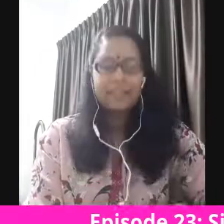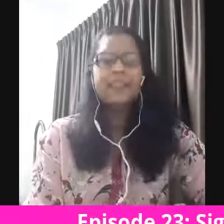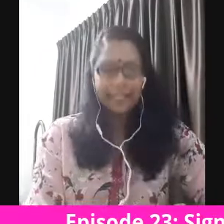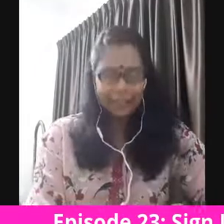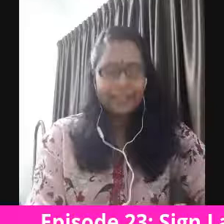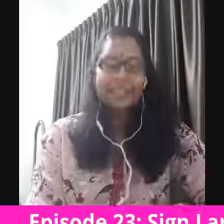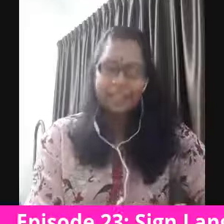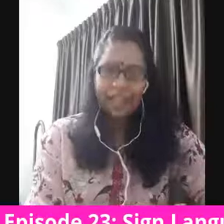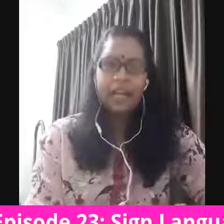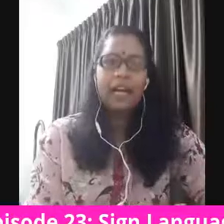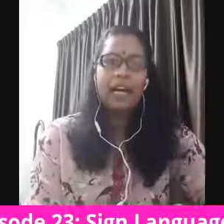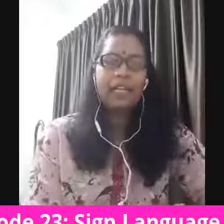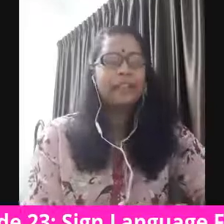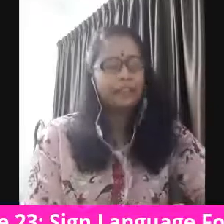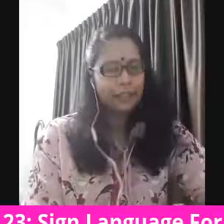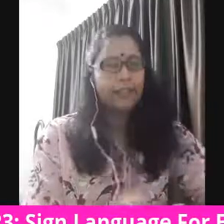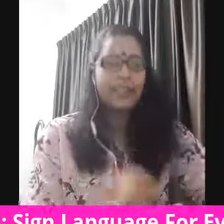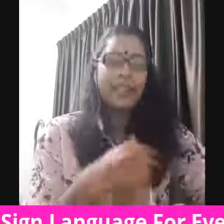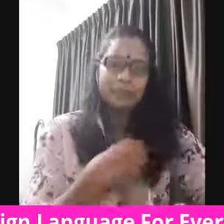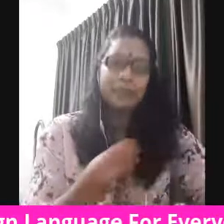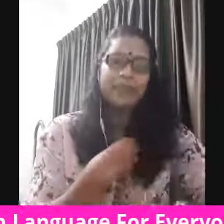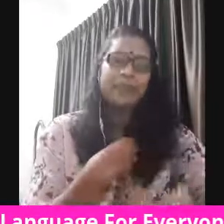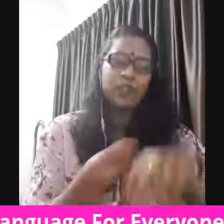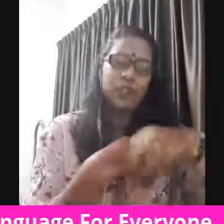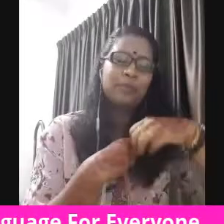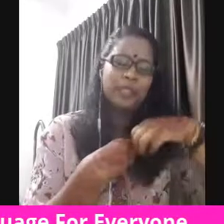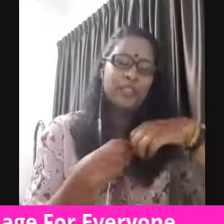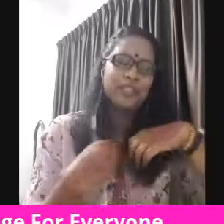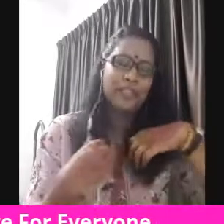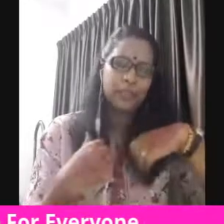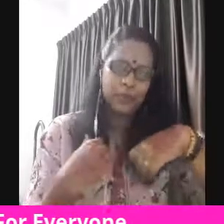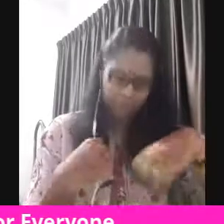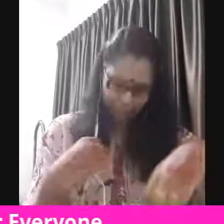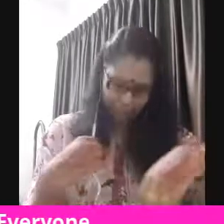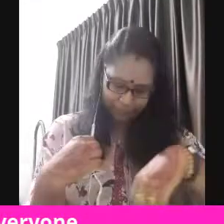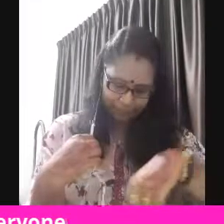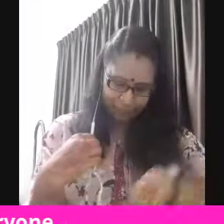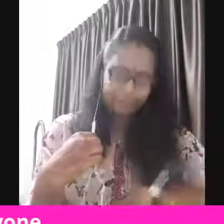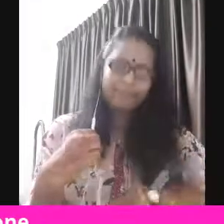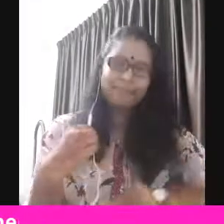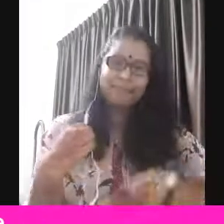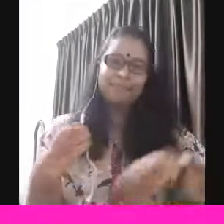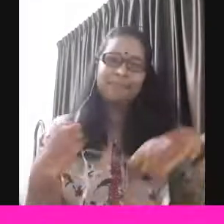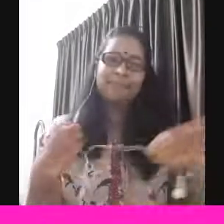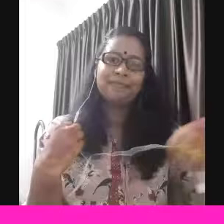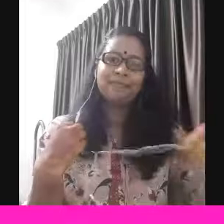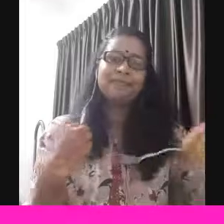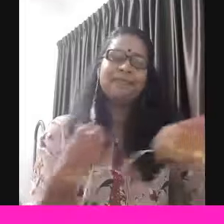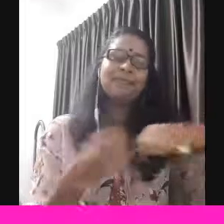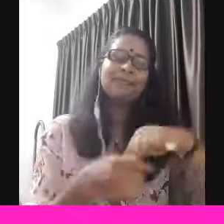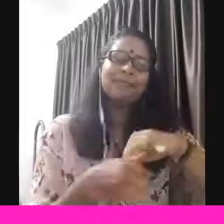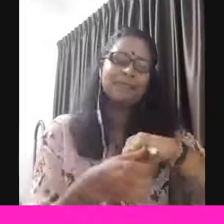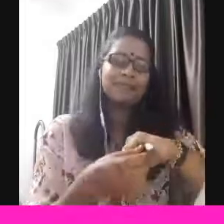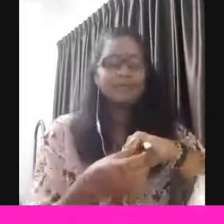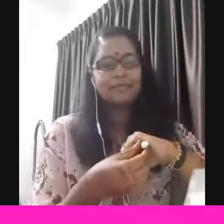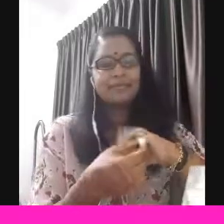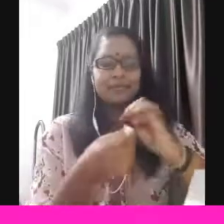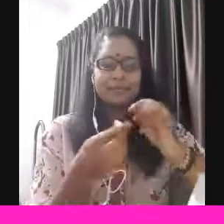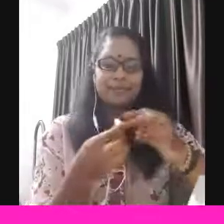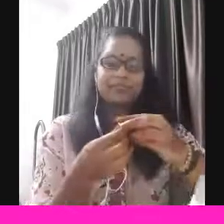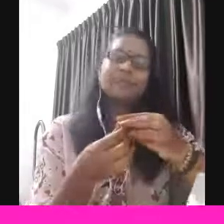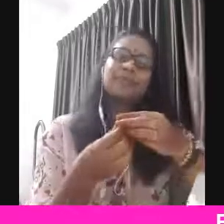language, Yes, Malaysian yes. sign Uh, language. All right, yeah, all they right, will use Malaysian Sign Language. okay. So